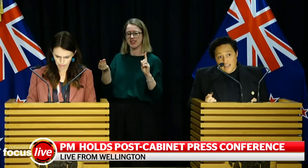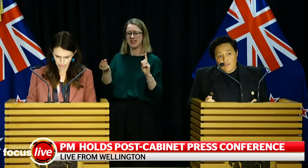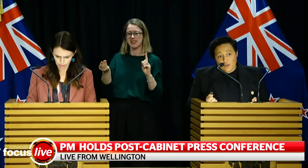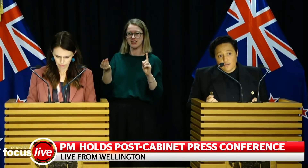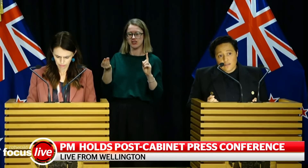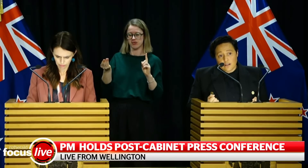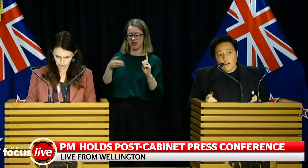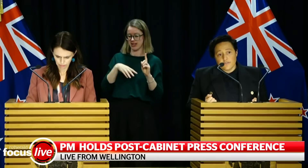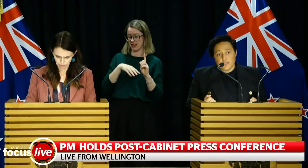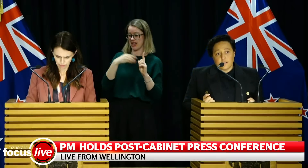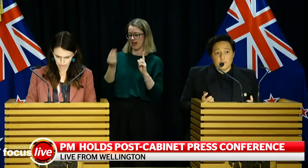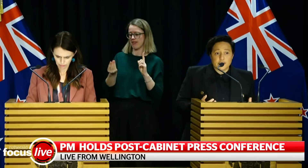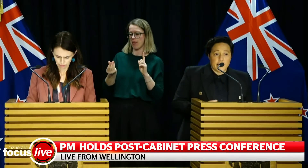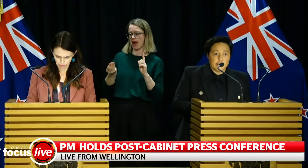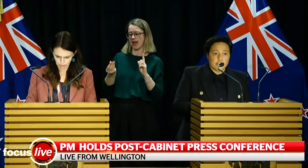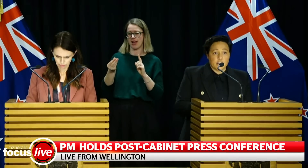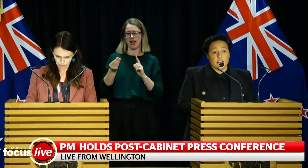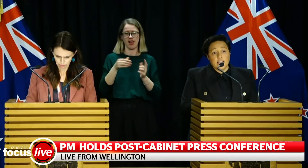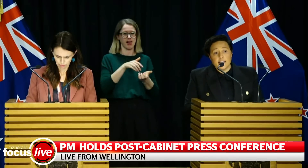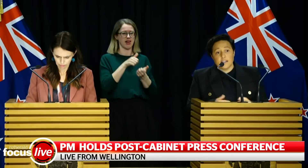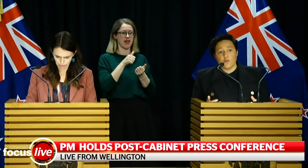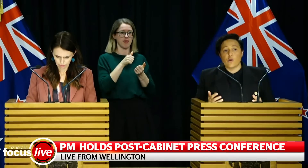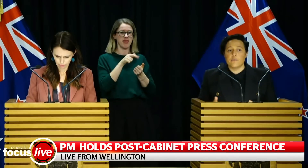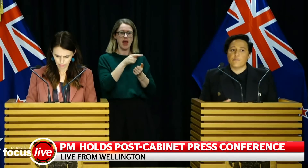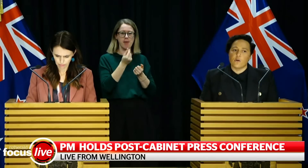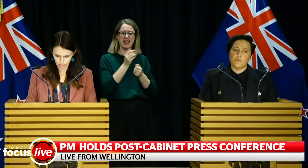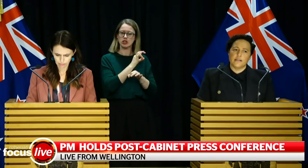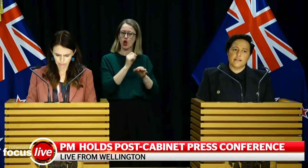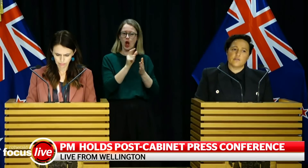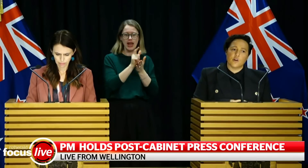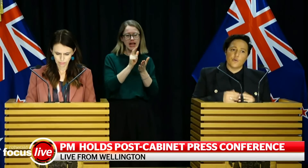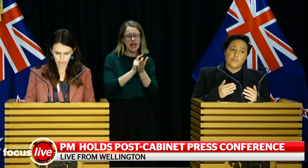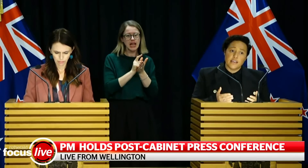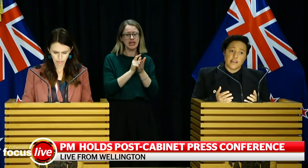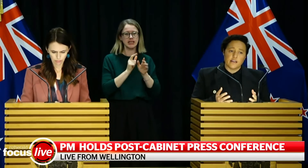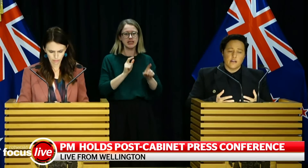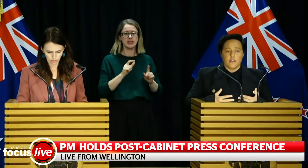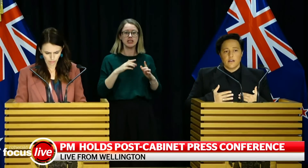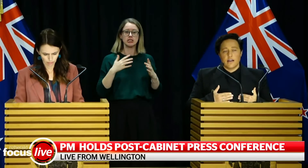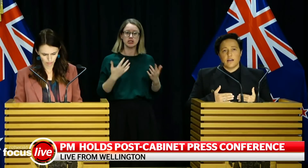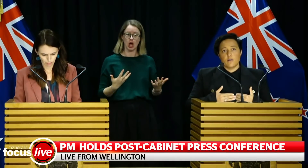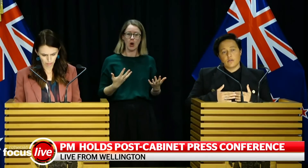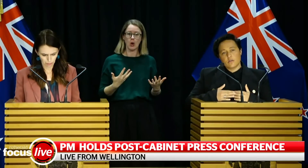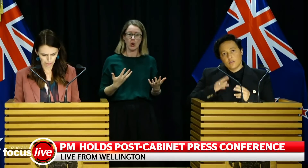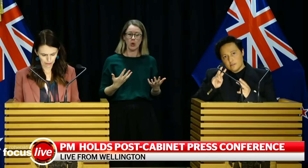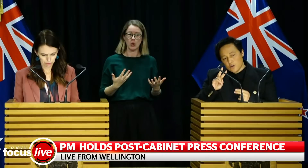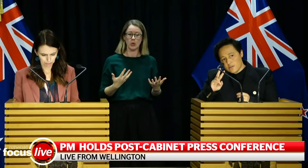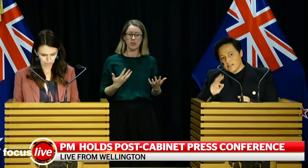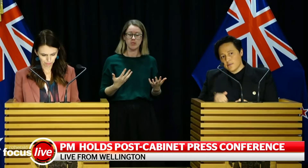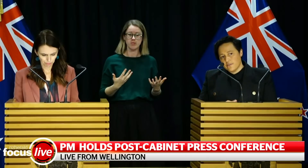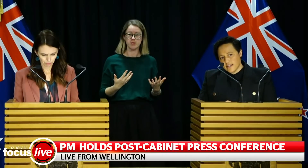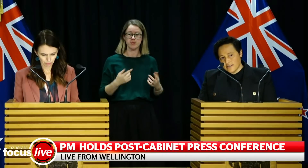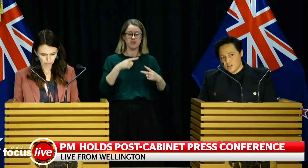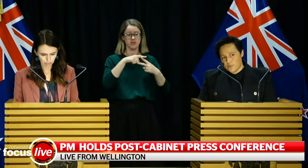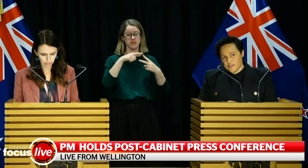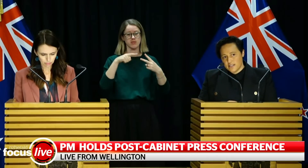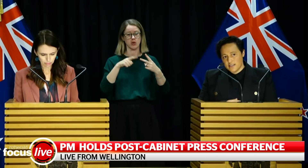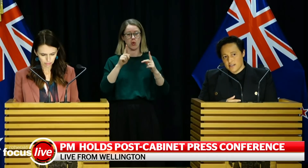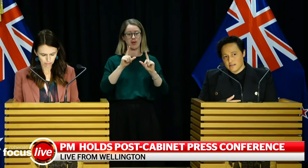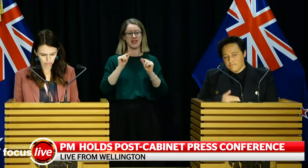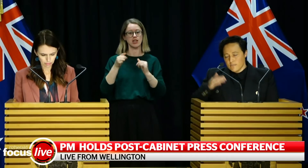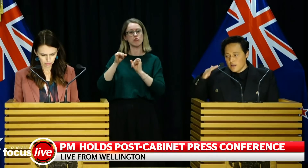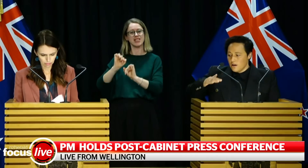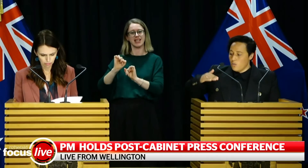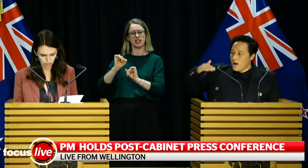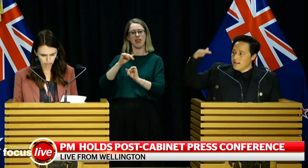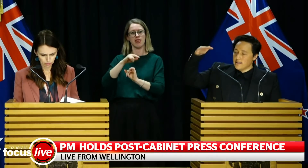that receive goods that are often obtained illegally or improperly. So there's two things that we've done to protect